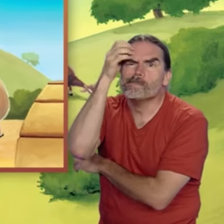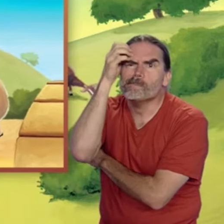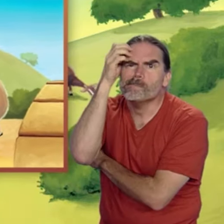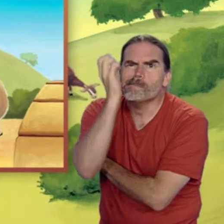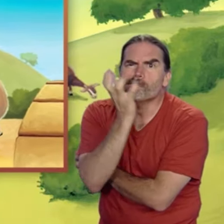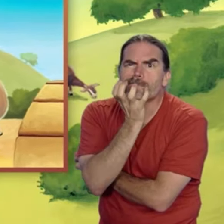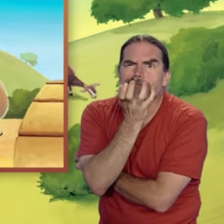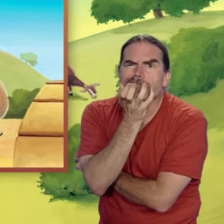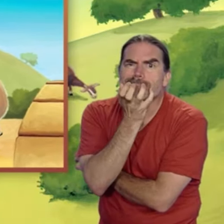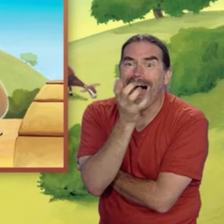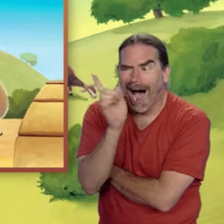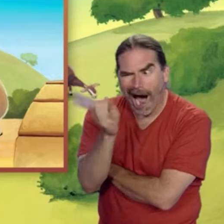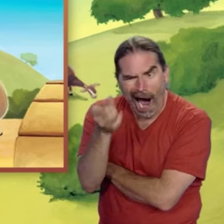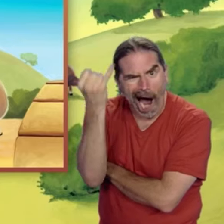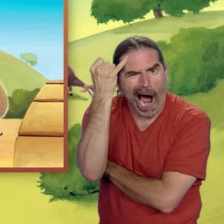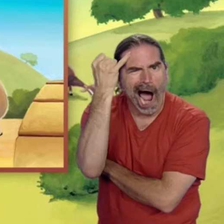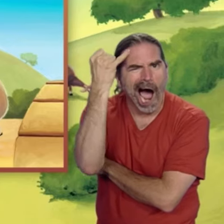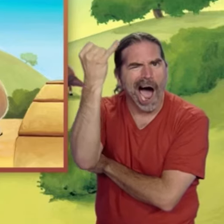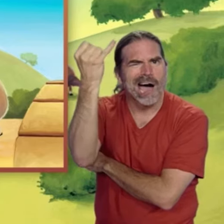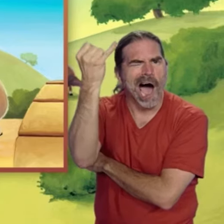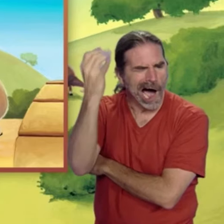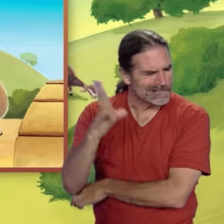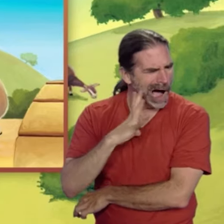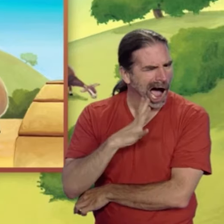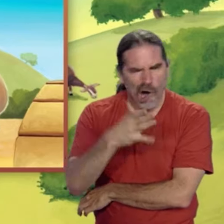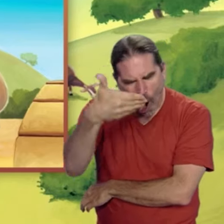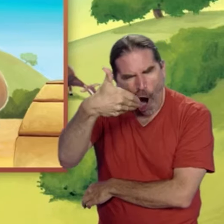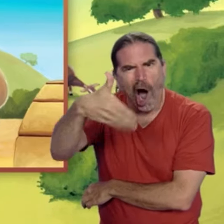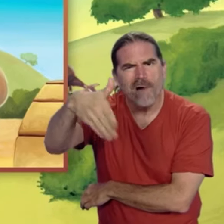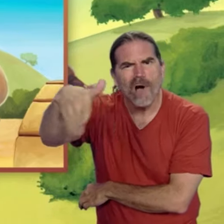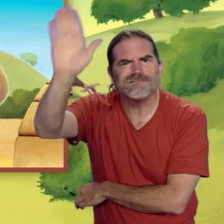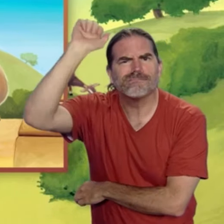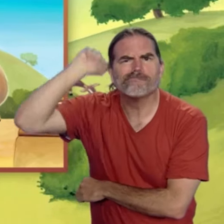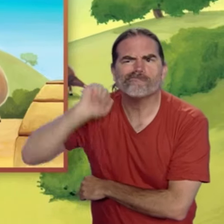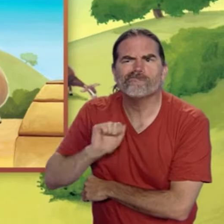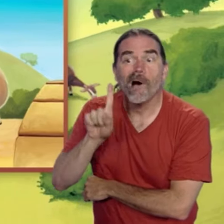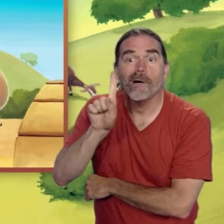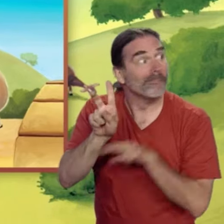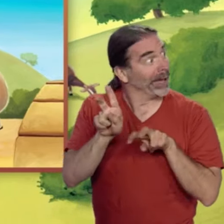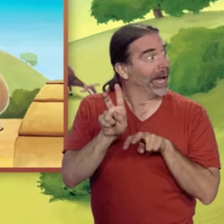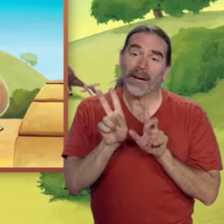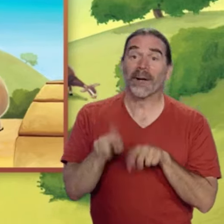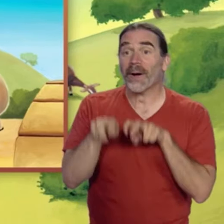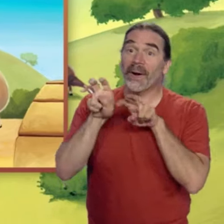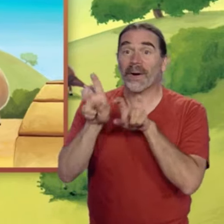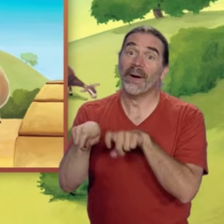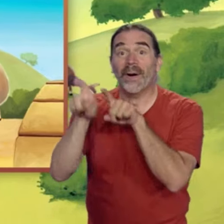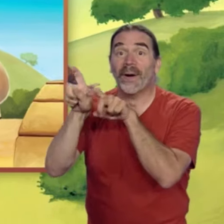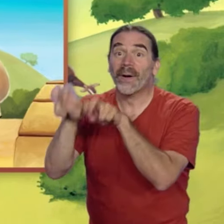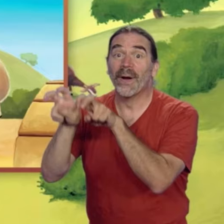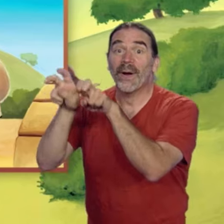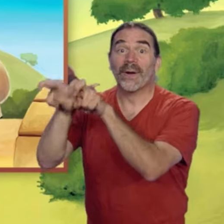Well, said the troll, scratching his head. That's an idea. Be off with you.